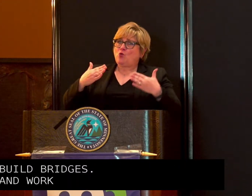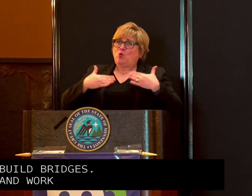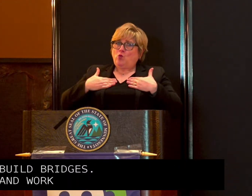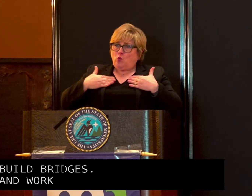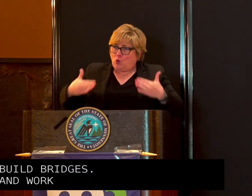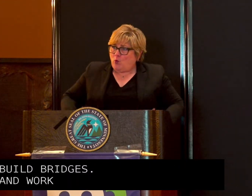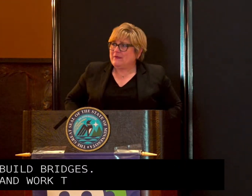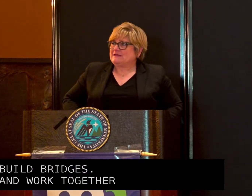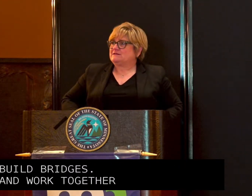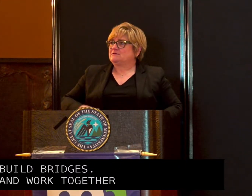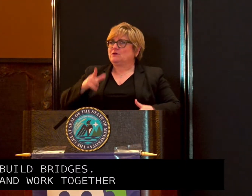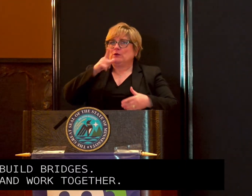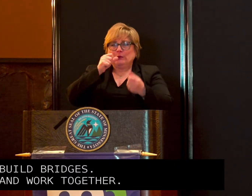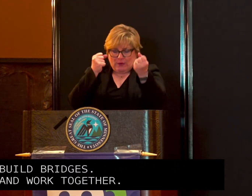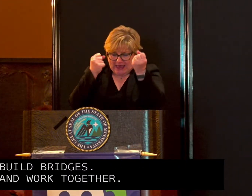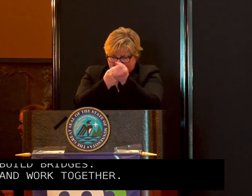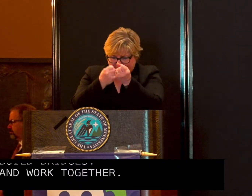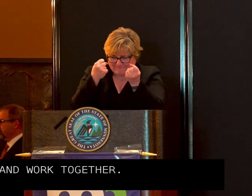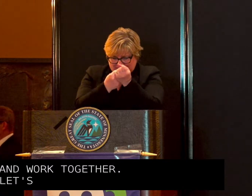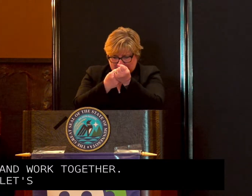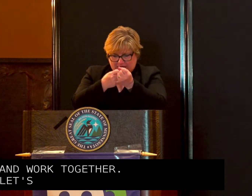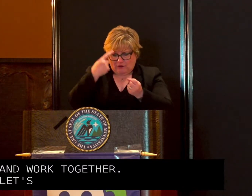Let's remember who we are.